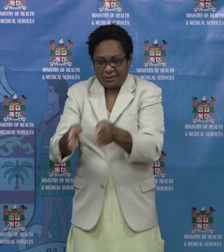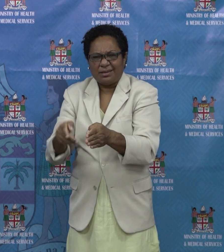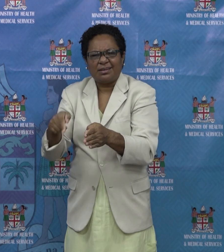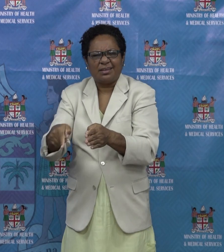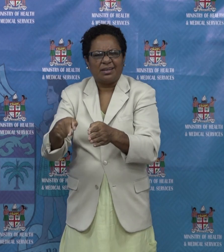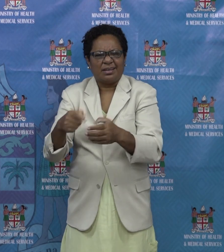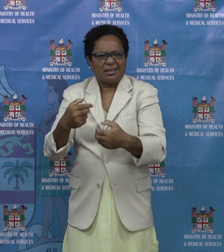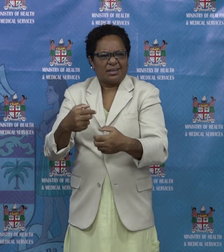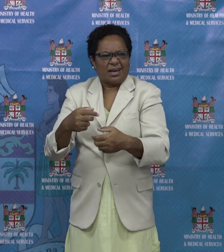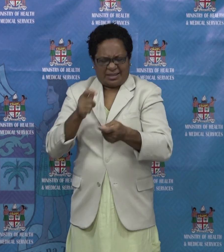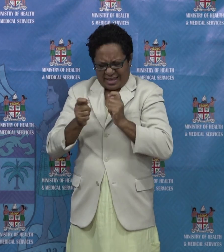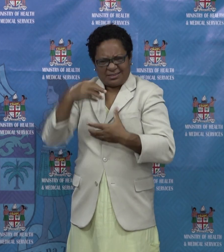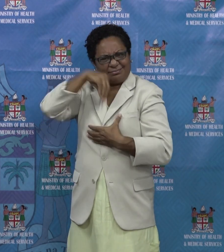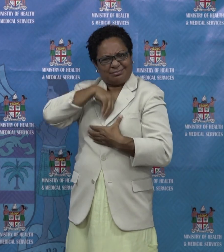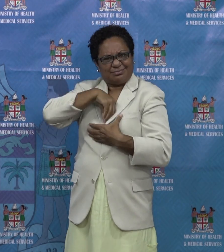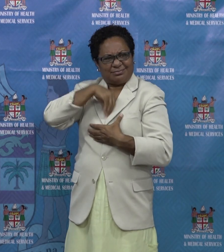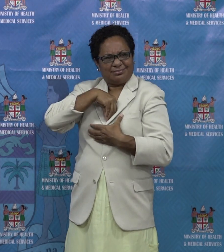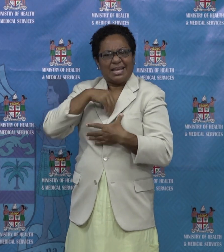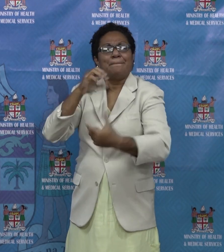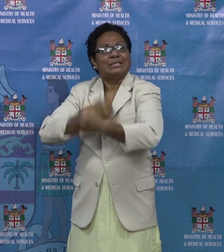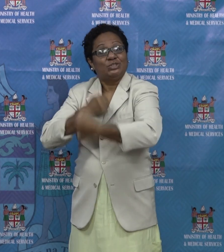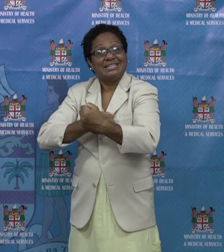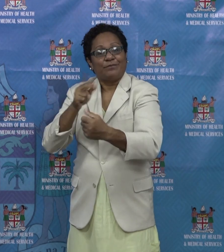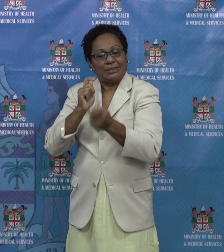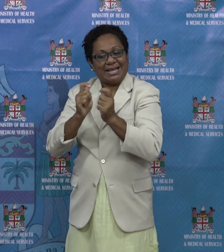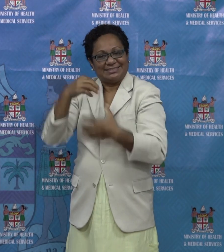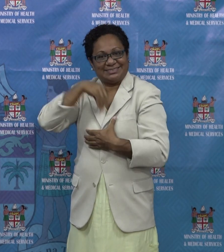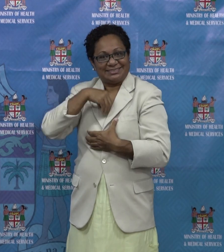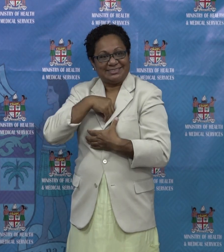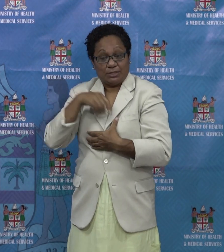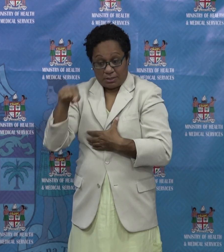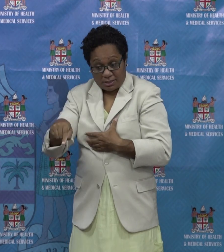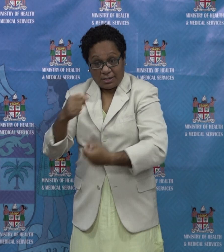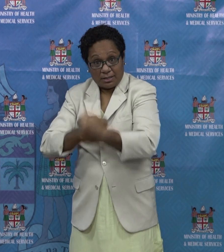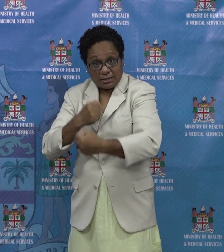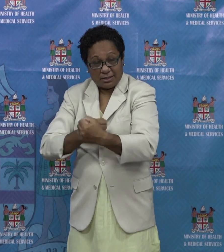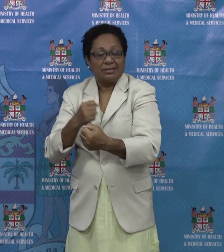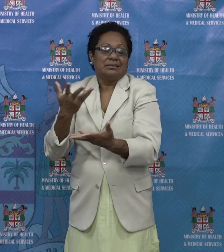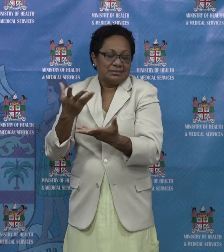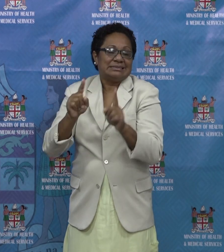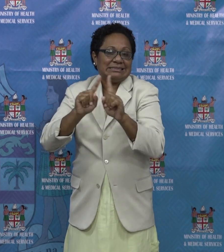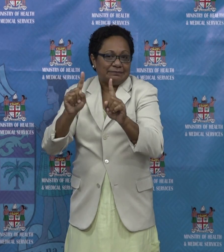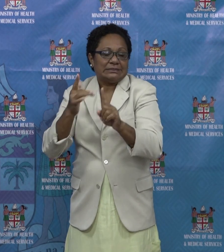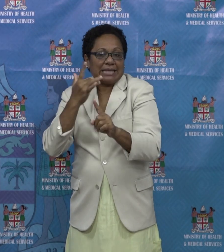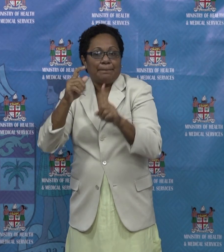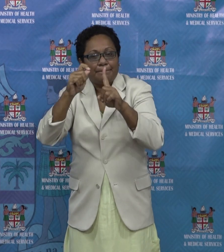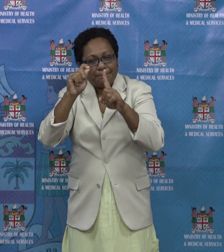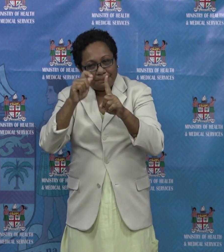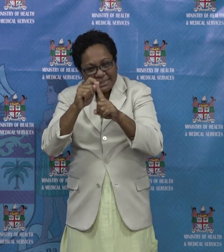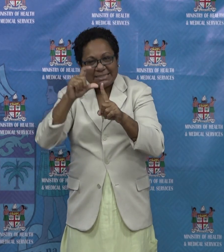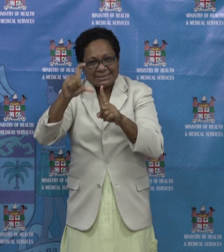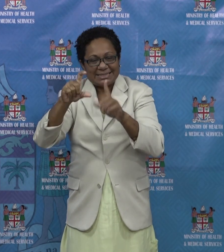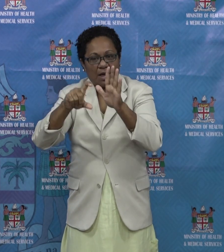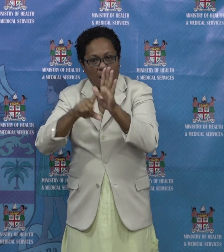GeneXpert or KEFID GeneXpert Express machine, which is a type of PCR as well, but happens in a smaller contained